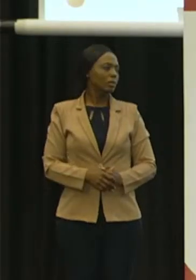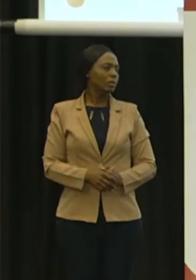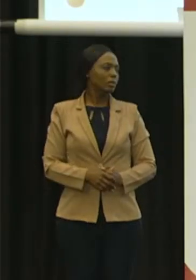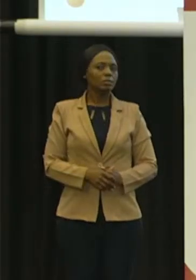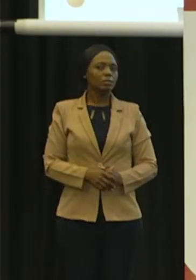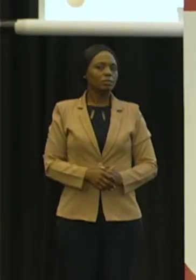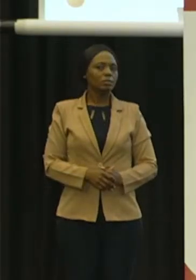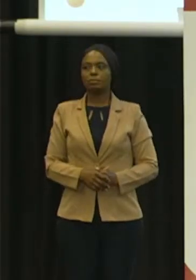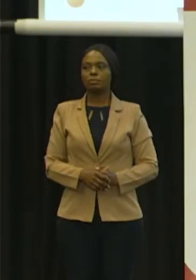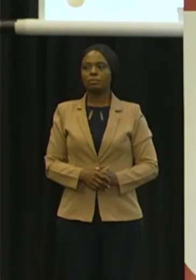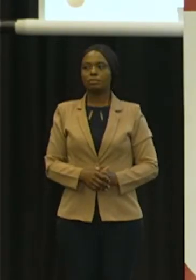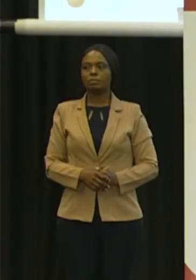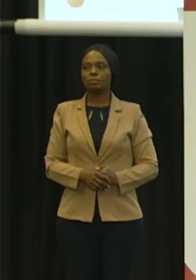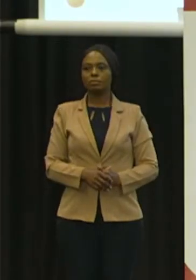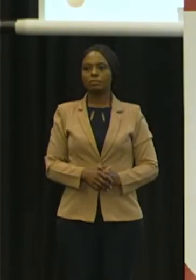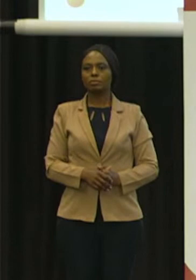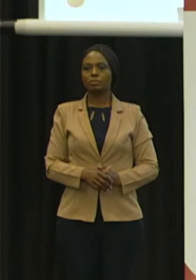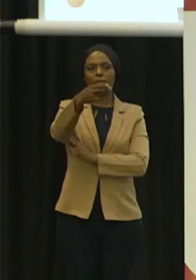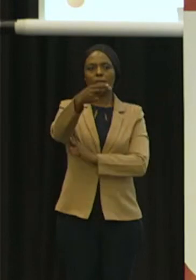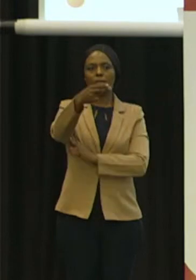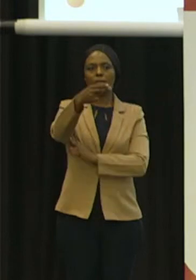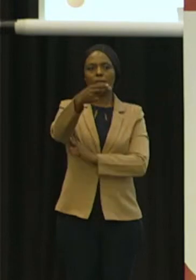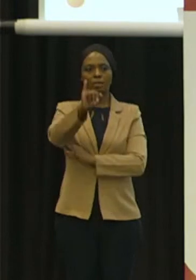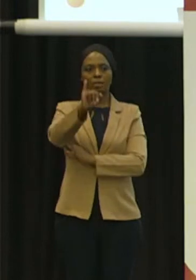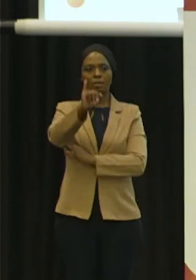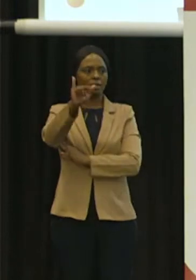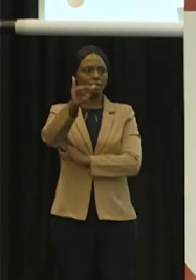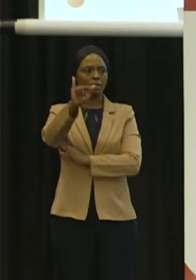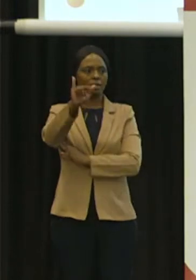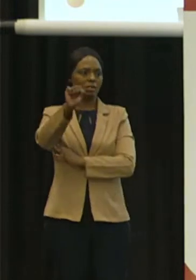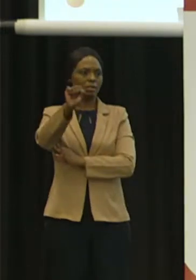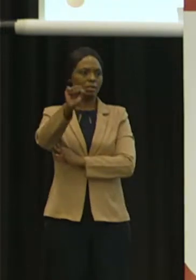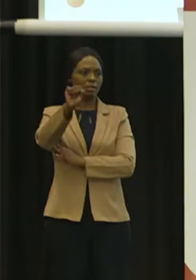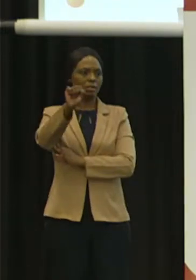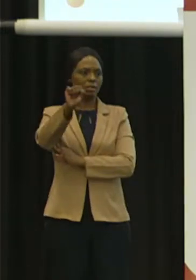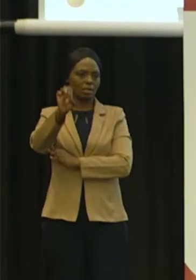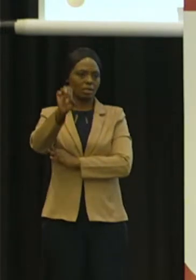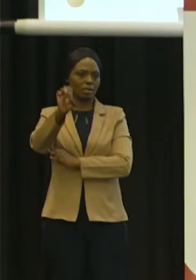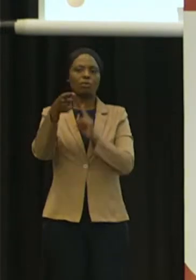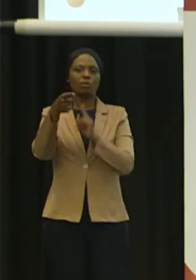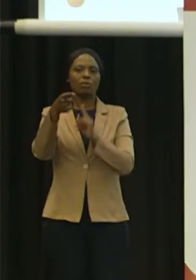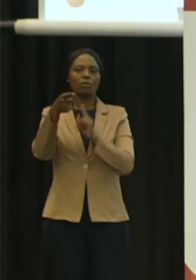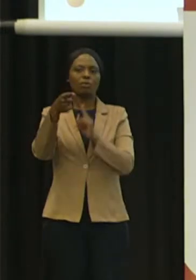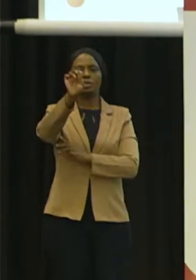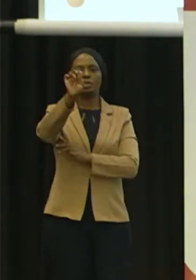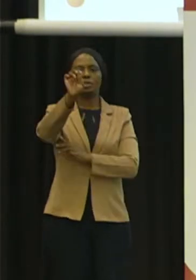upon Pilisande Madosi from TBHIV Care just to walk us through the